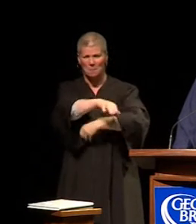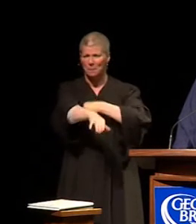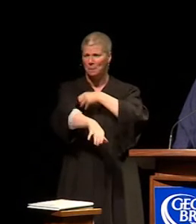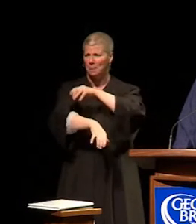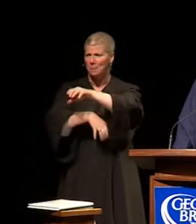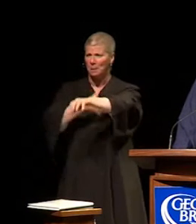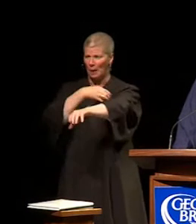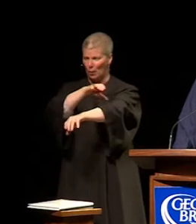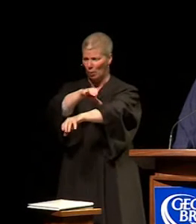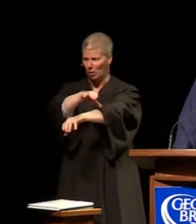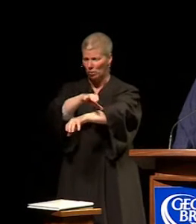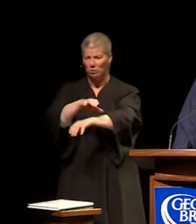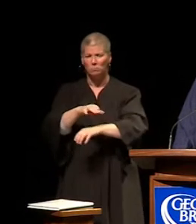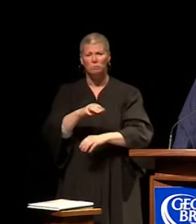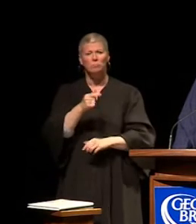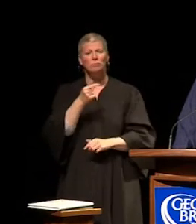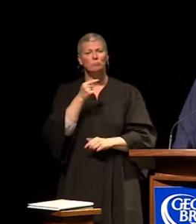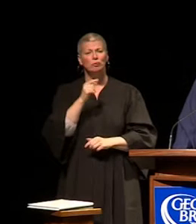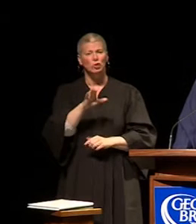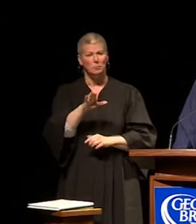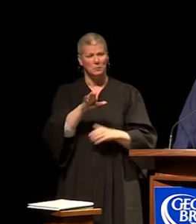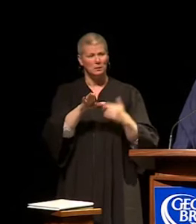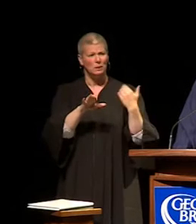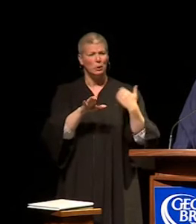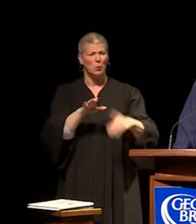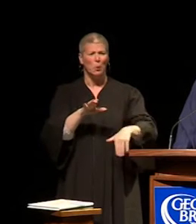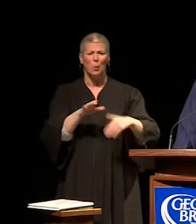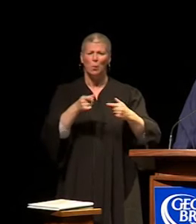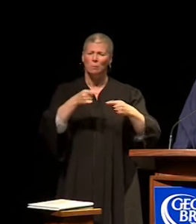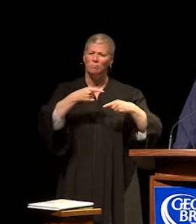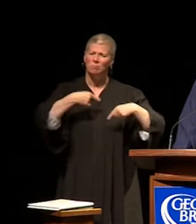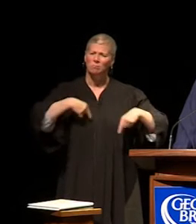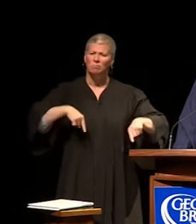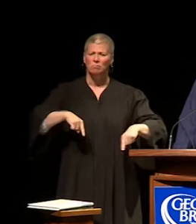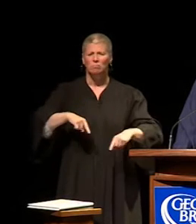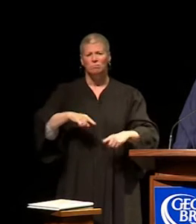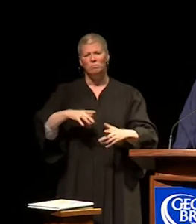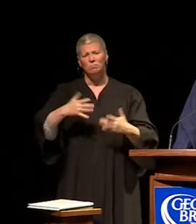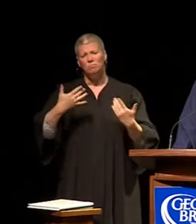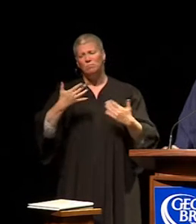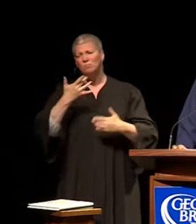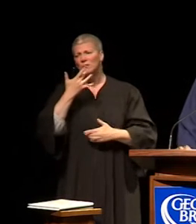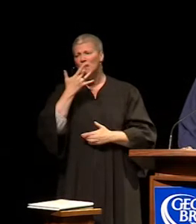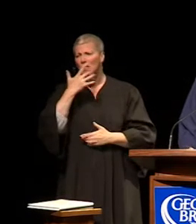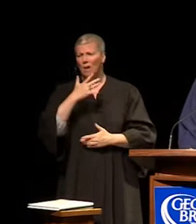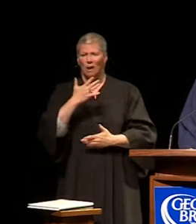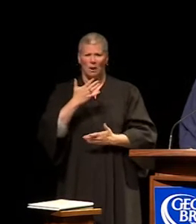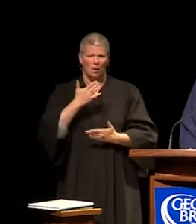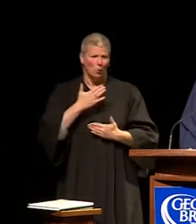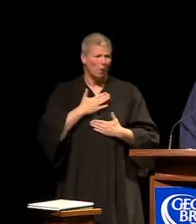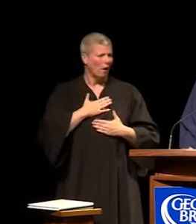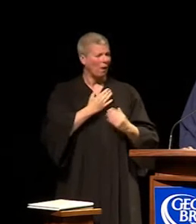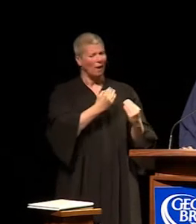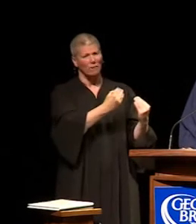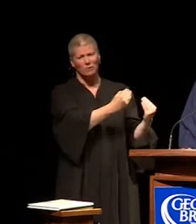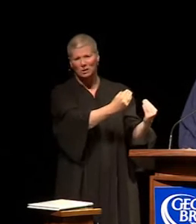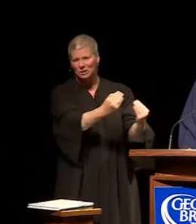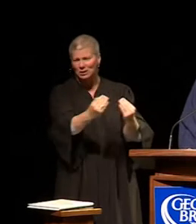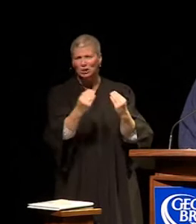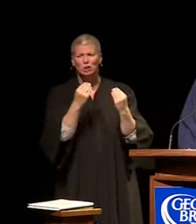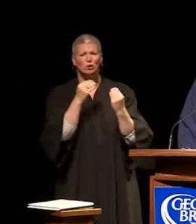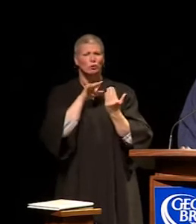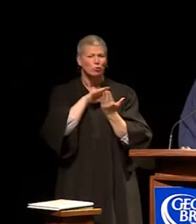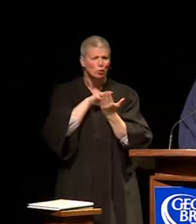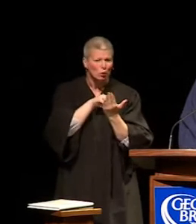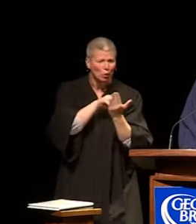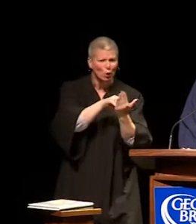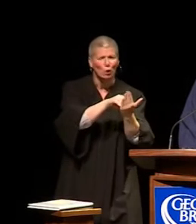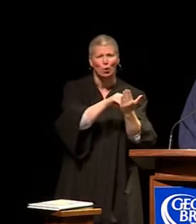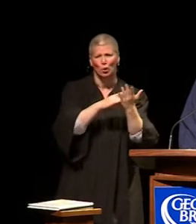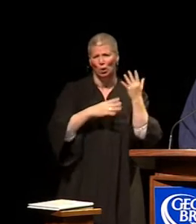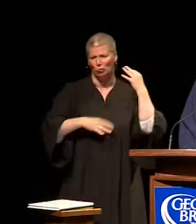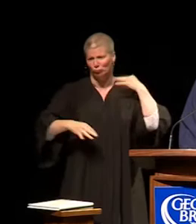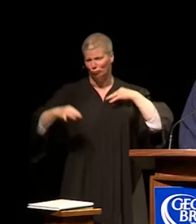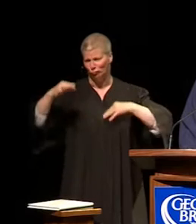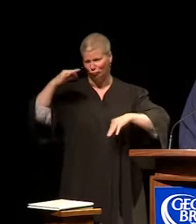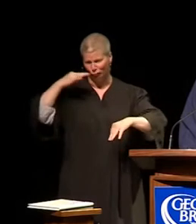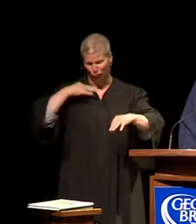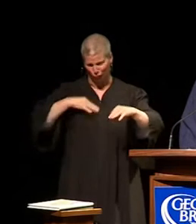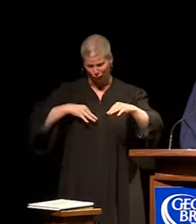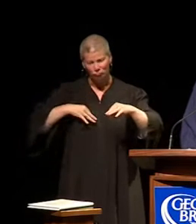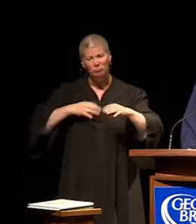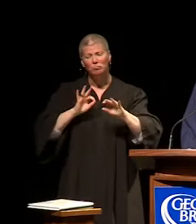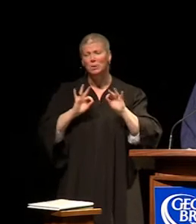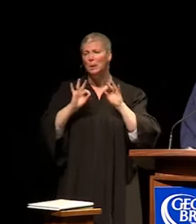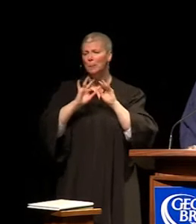at George Brown, we were showered with this gift. Of special note are those professors